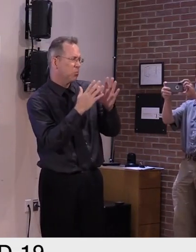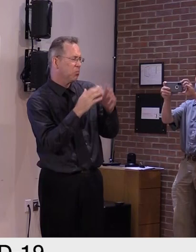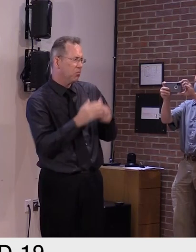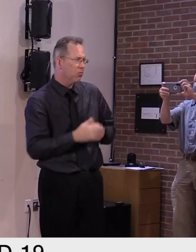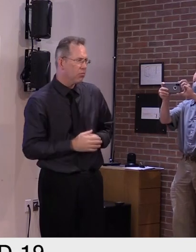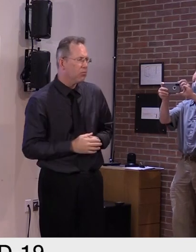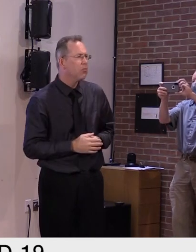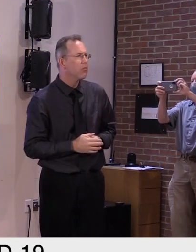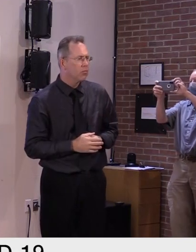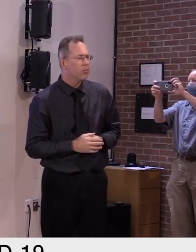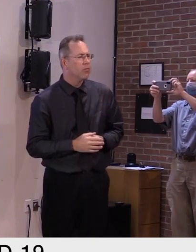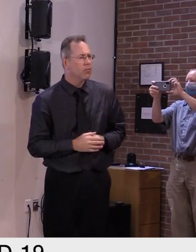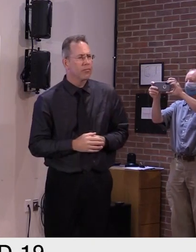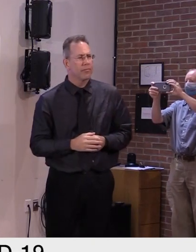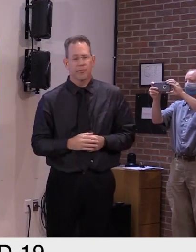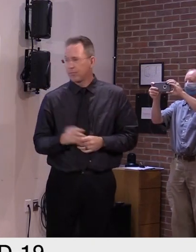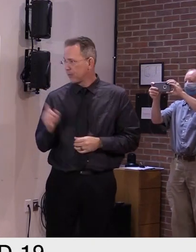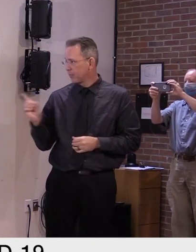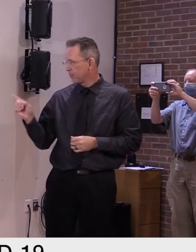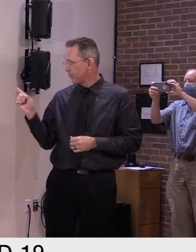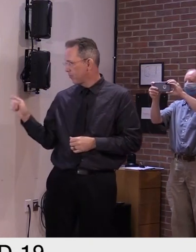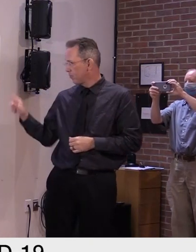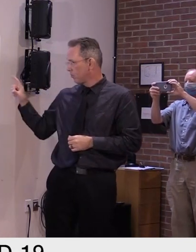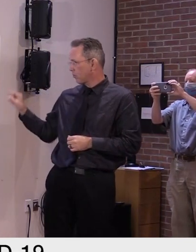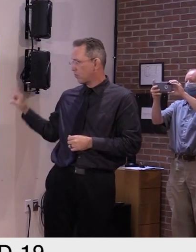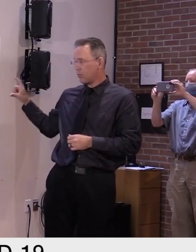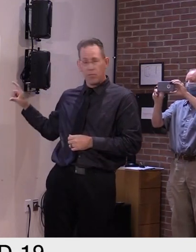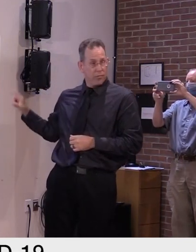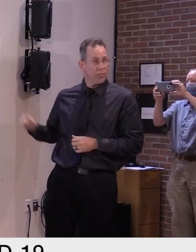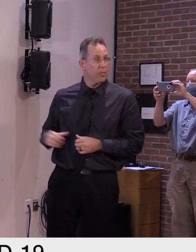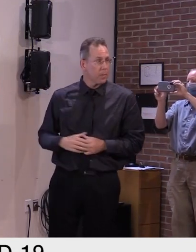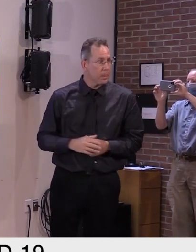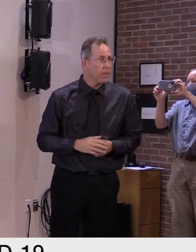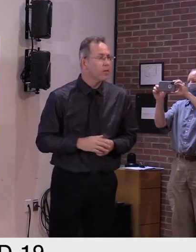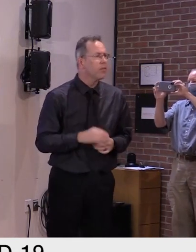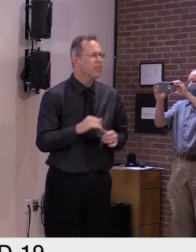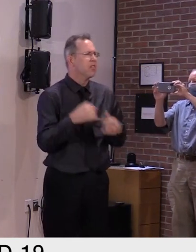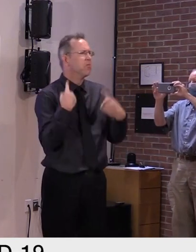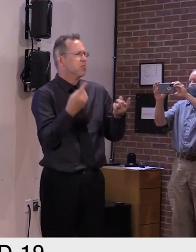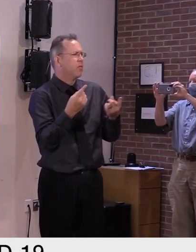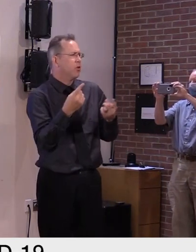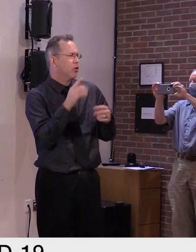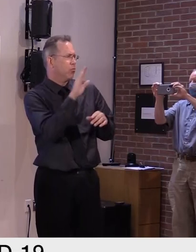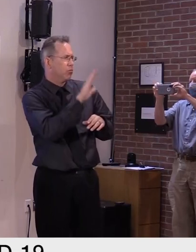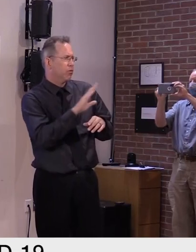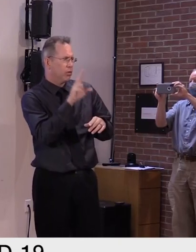pretty much everywhere cases were up slightly across the board, maybe